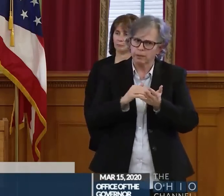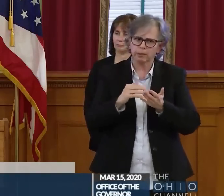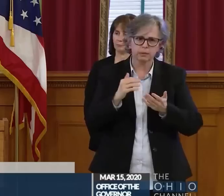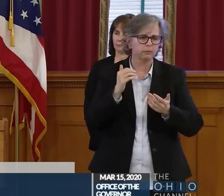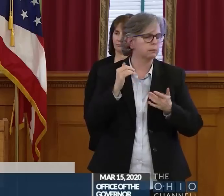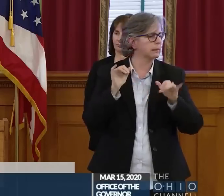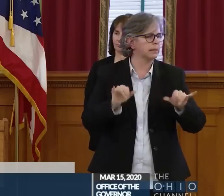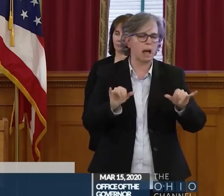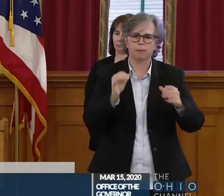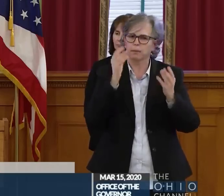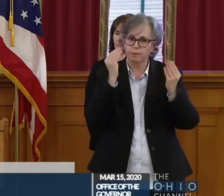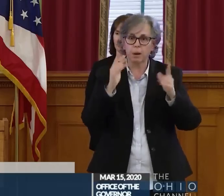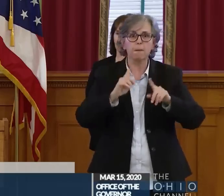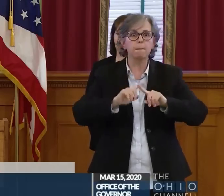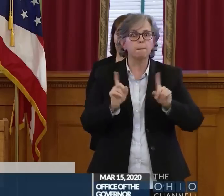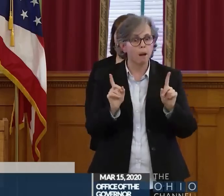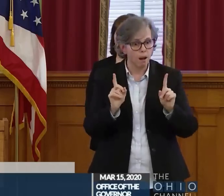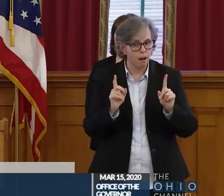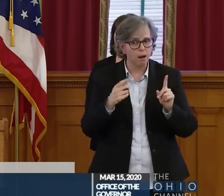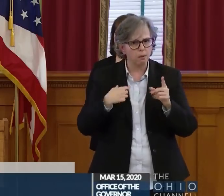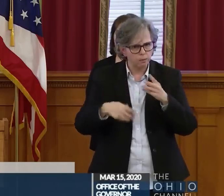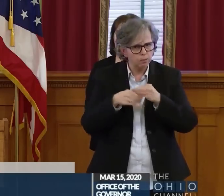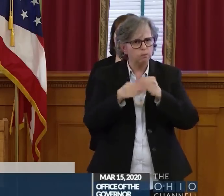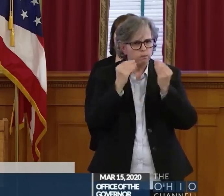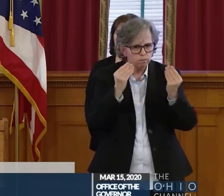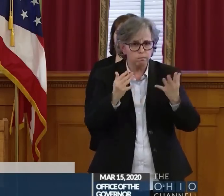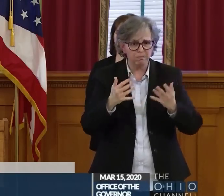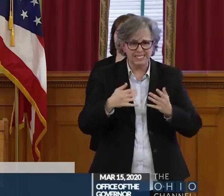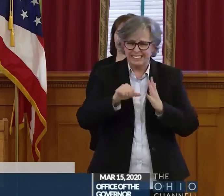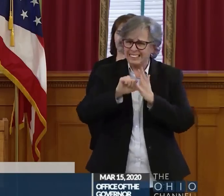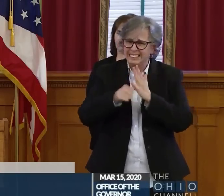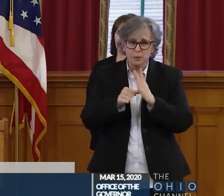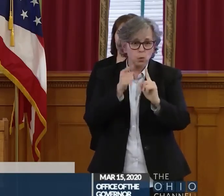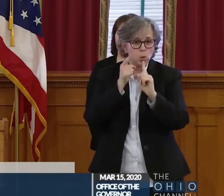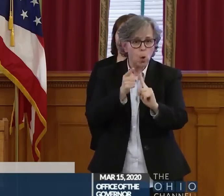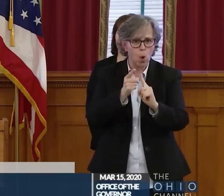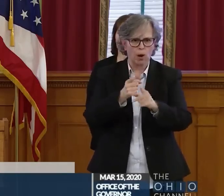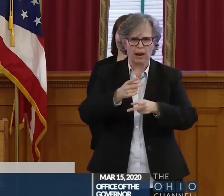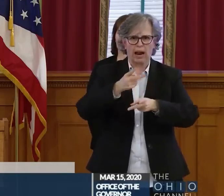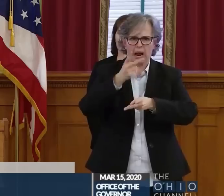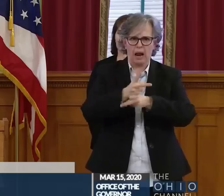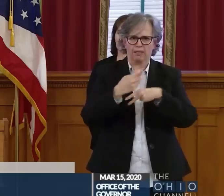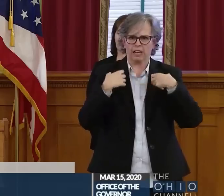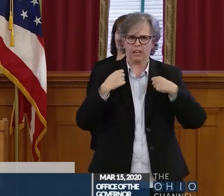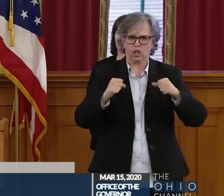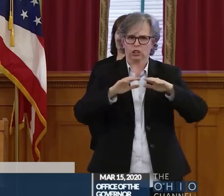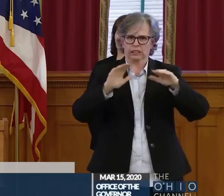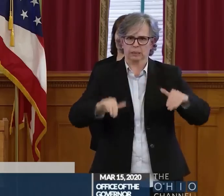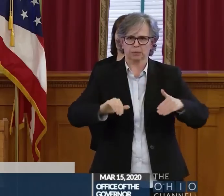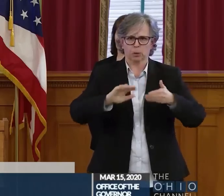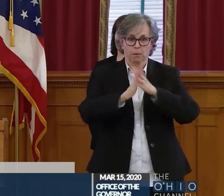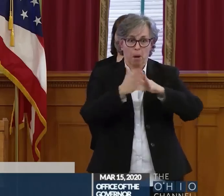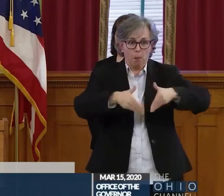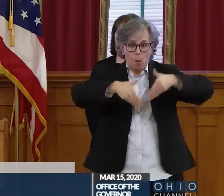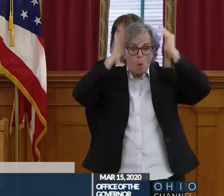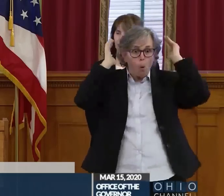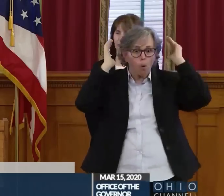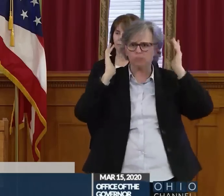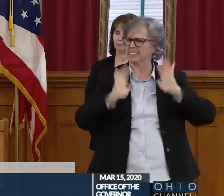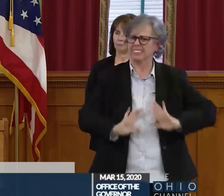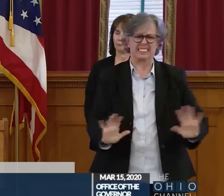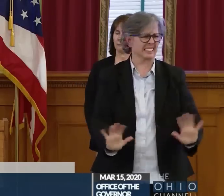over again why our healthcare system not being overwhelmed is so vitally important. And I'm going to talk a little bit about